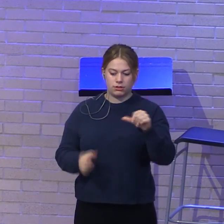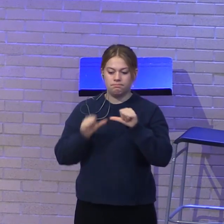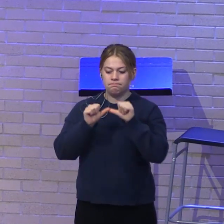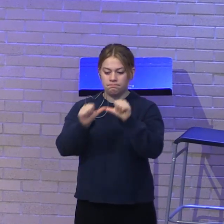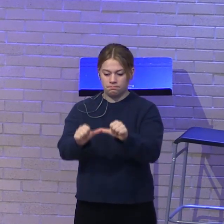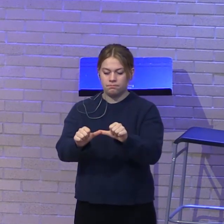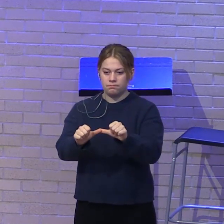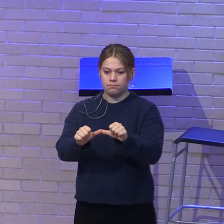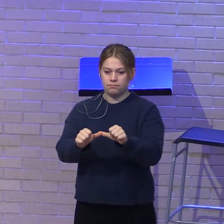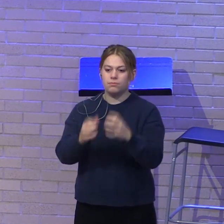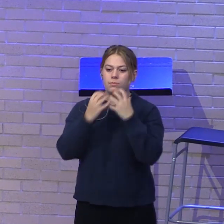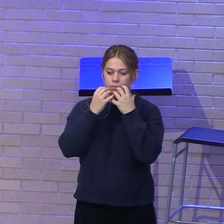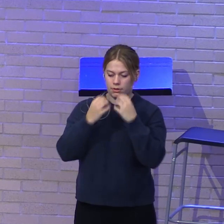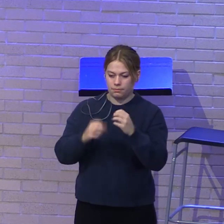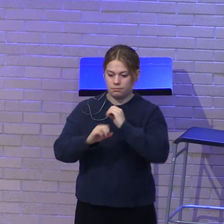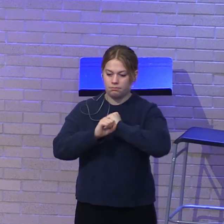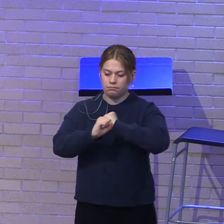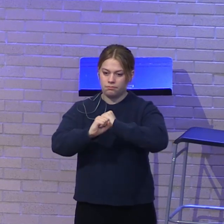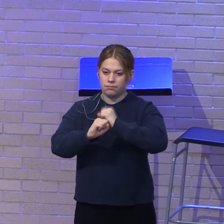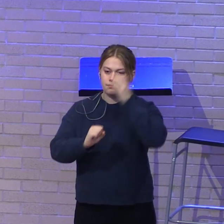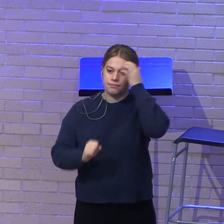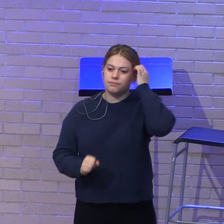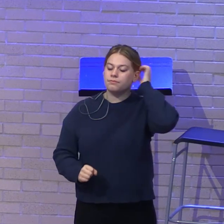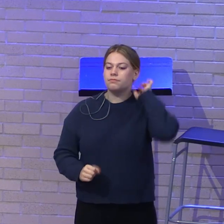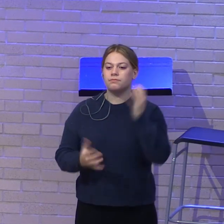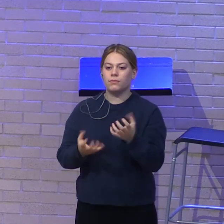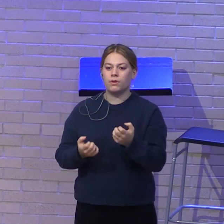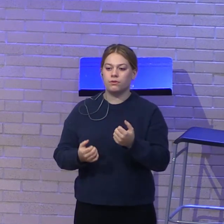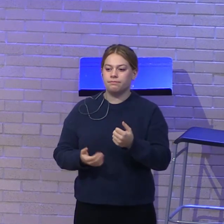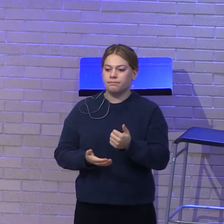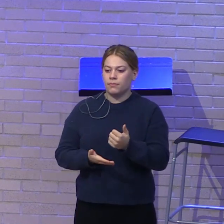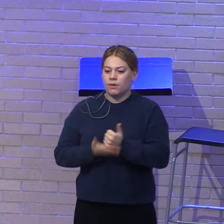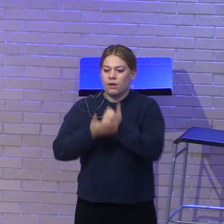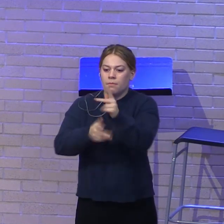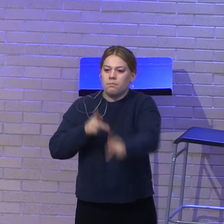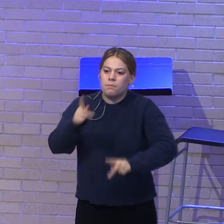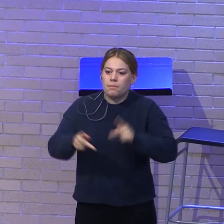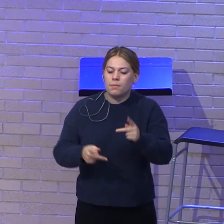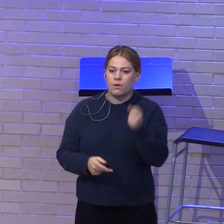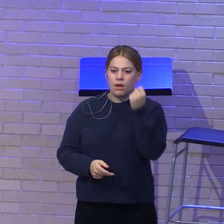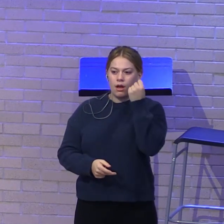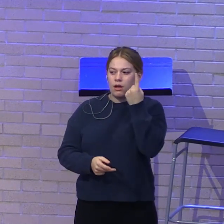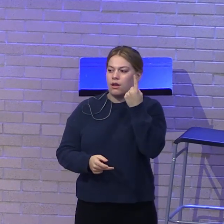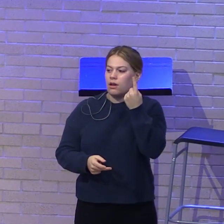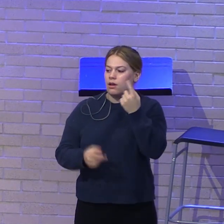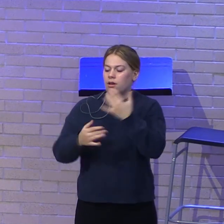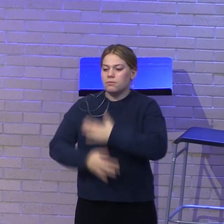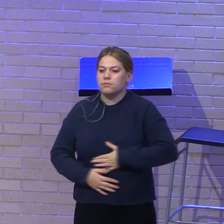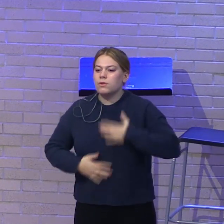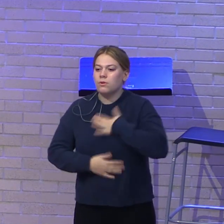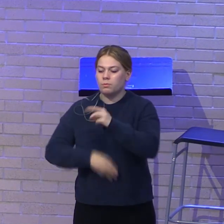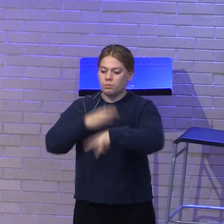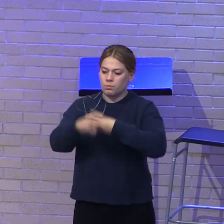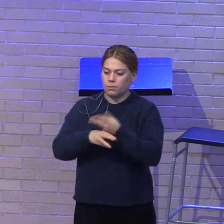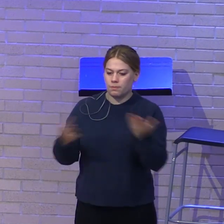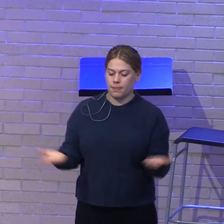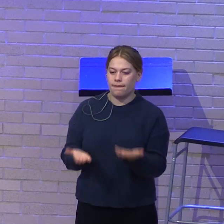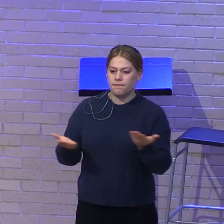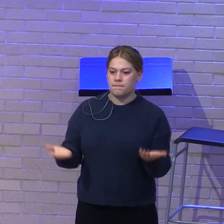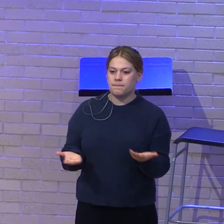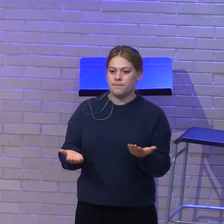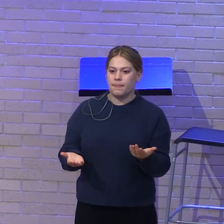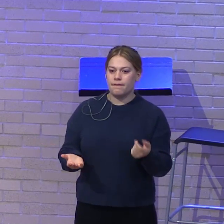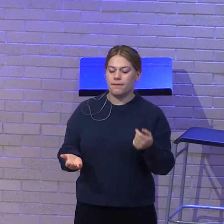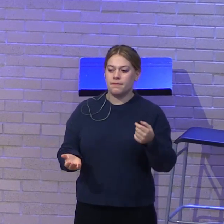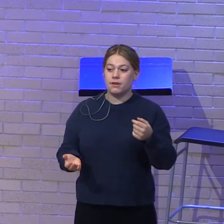to help people grow to understand and appreciate more about the world around them. I hope to be able to use my passion